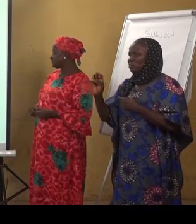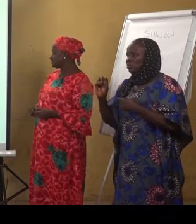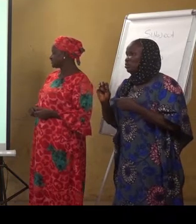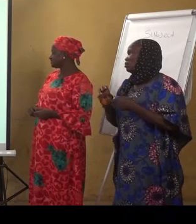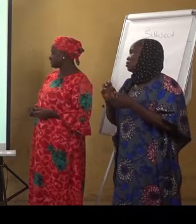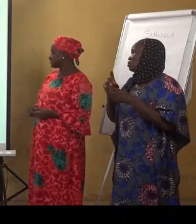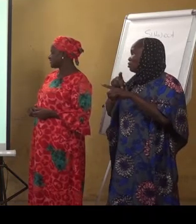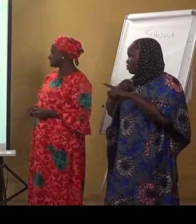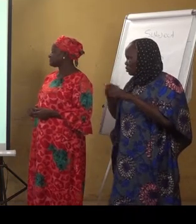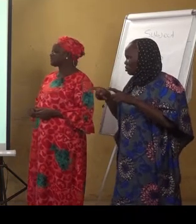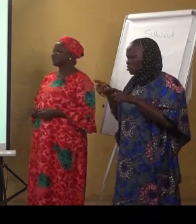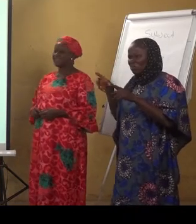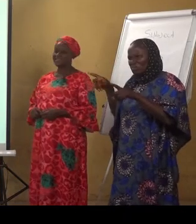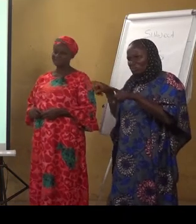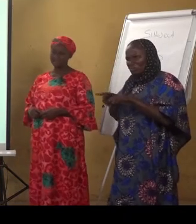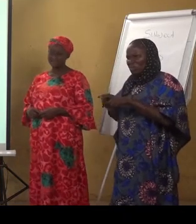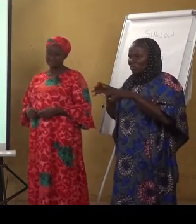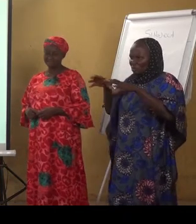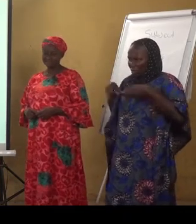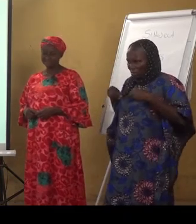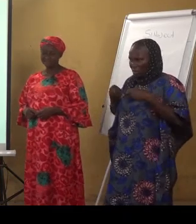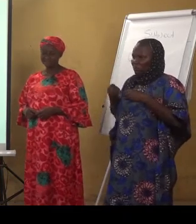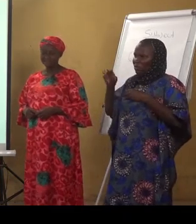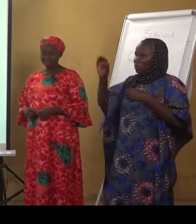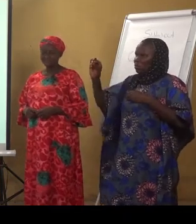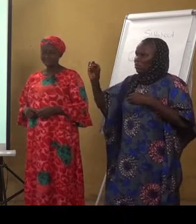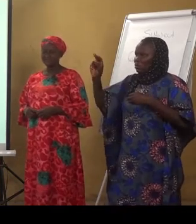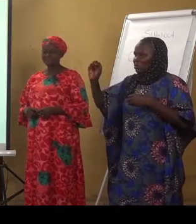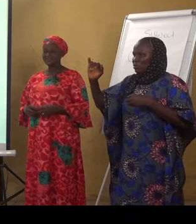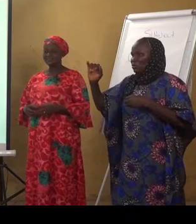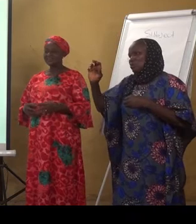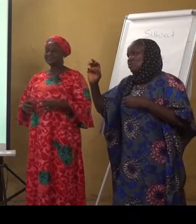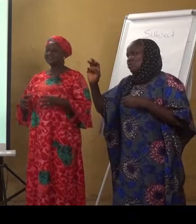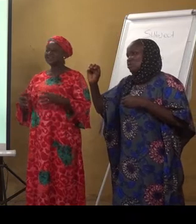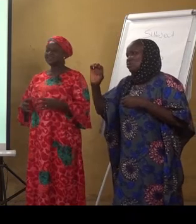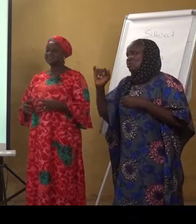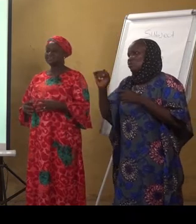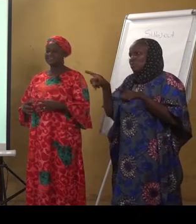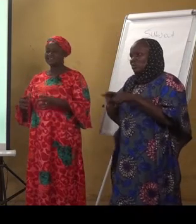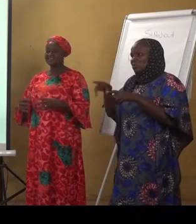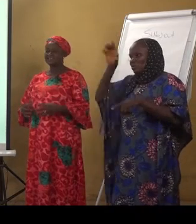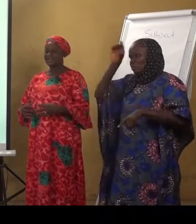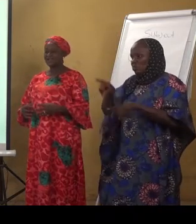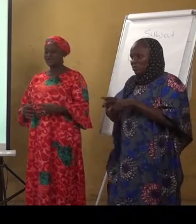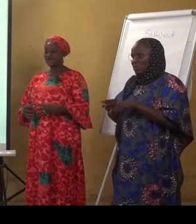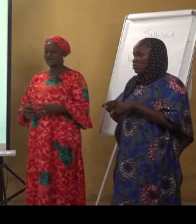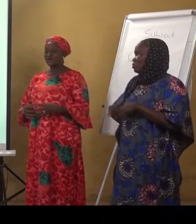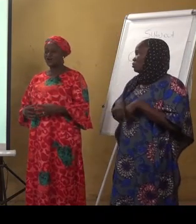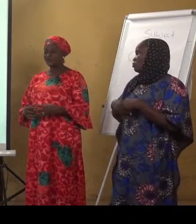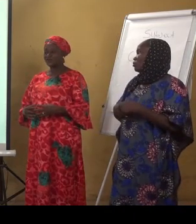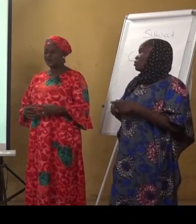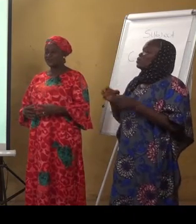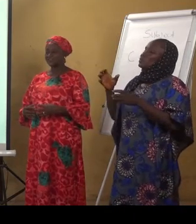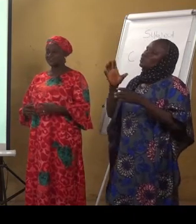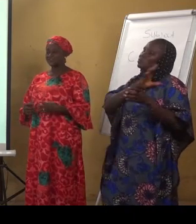receive Onesimus as a brother in Christ. You see, Christ is the center